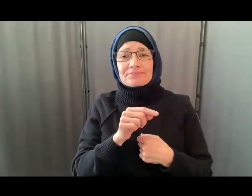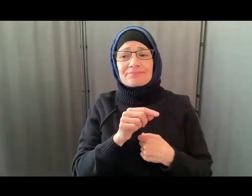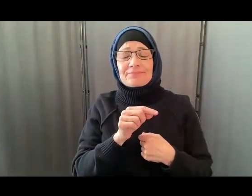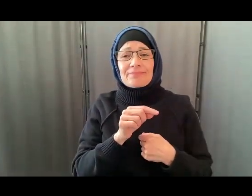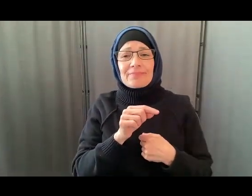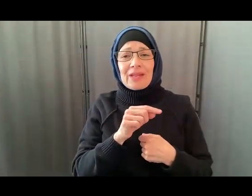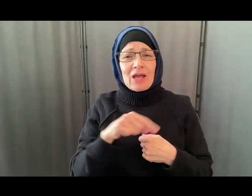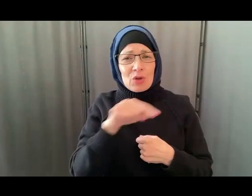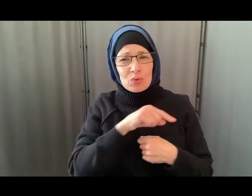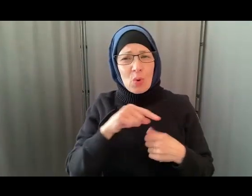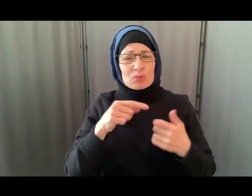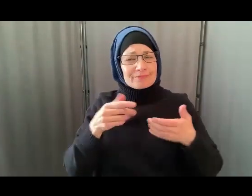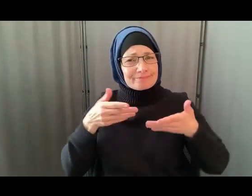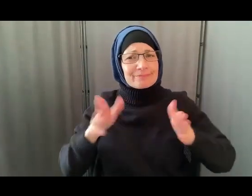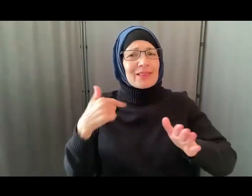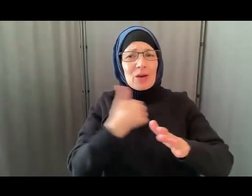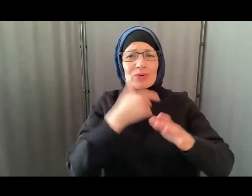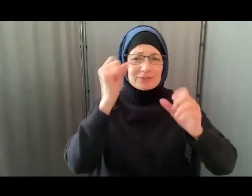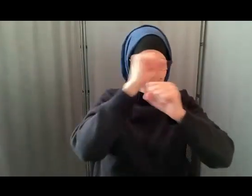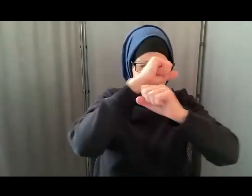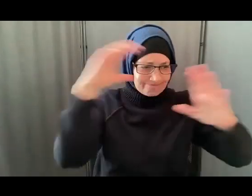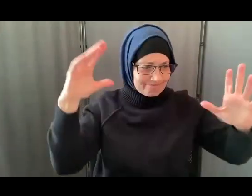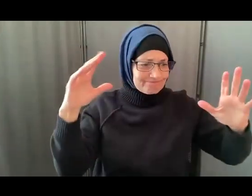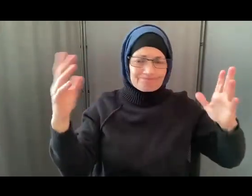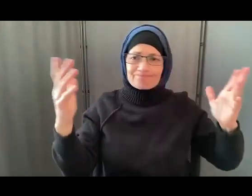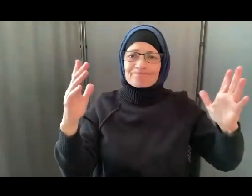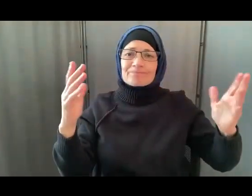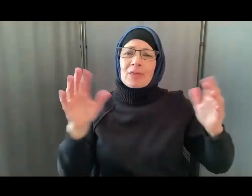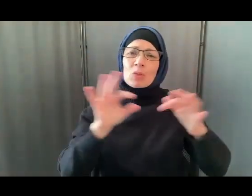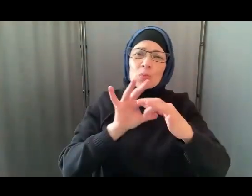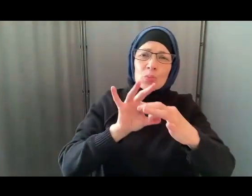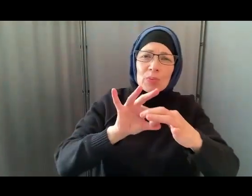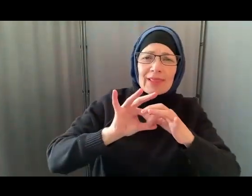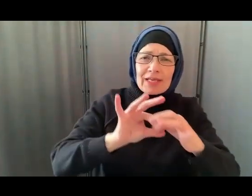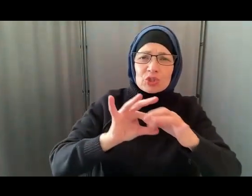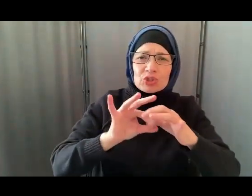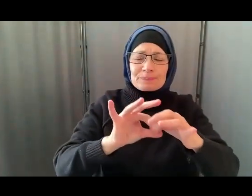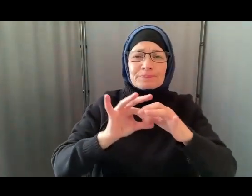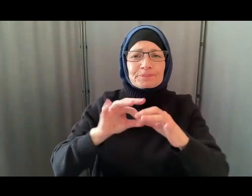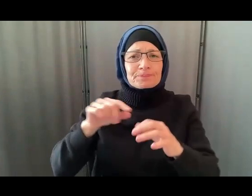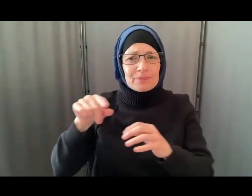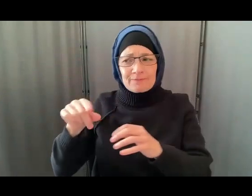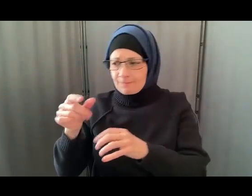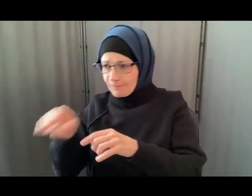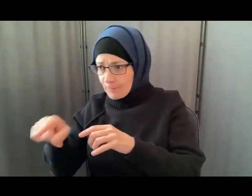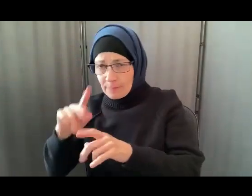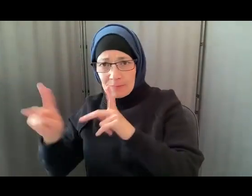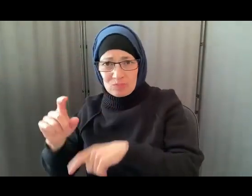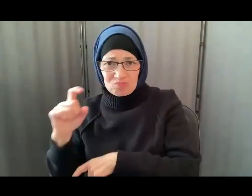an image and a picture of how the relationship of the disbelievers